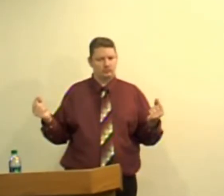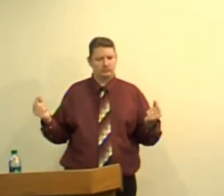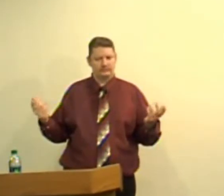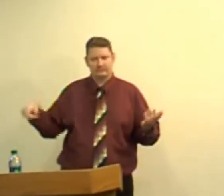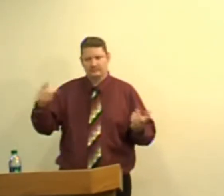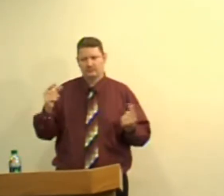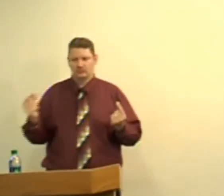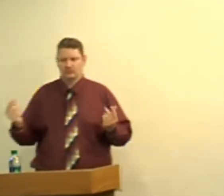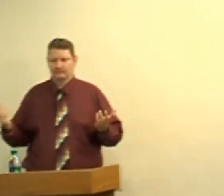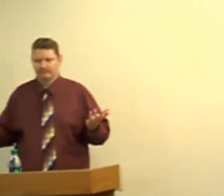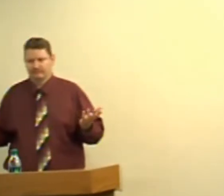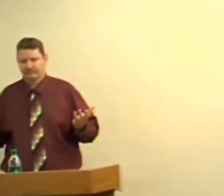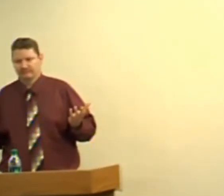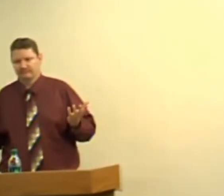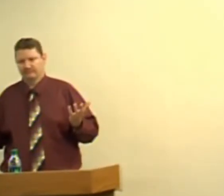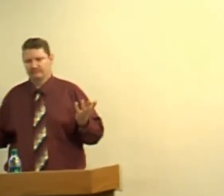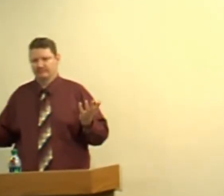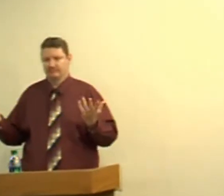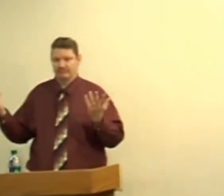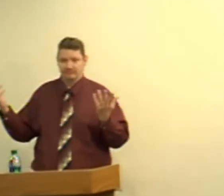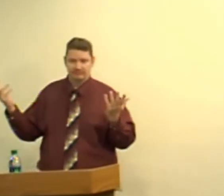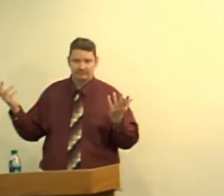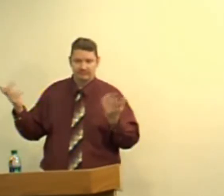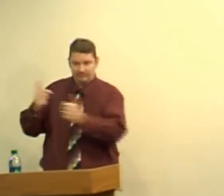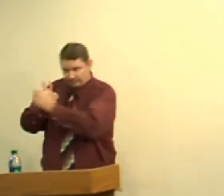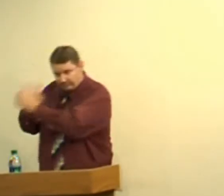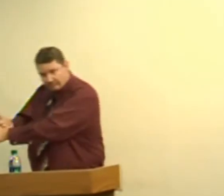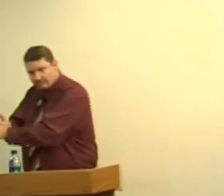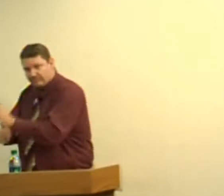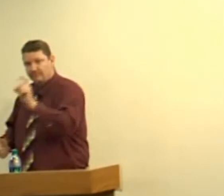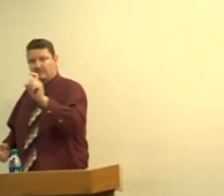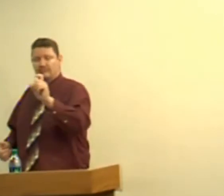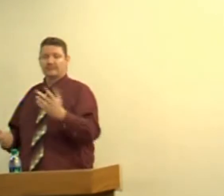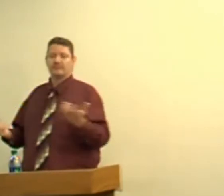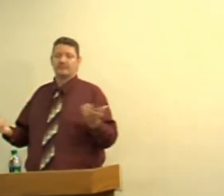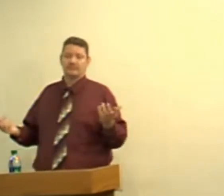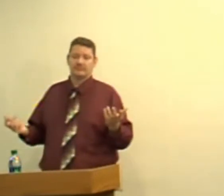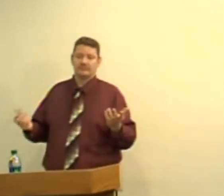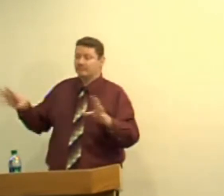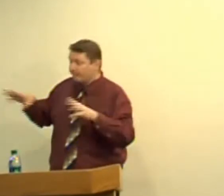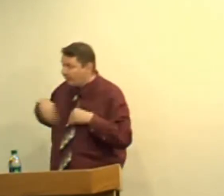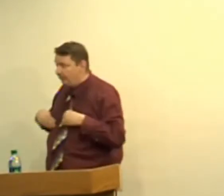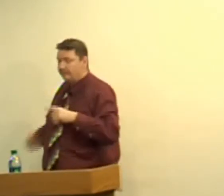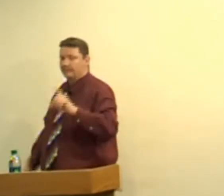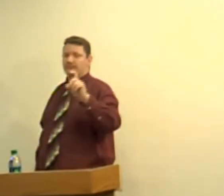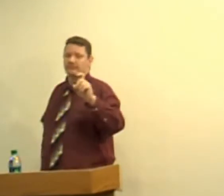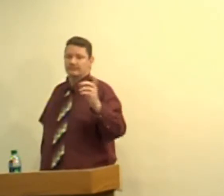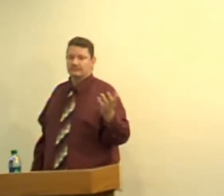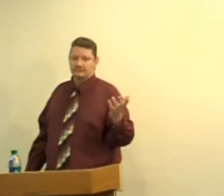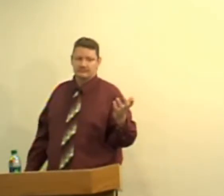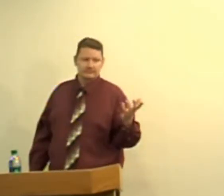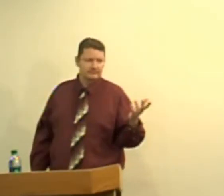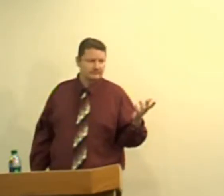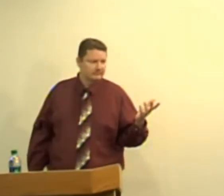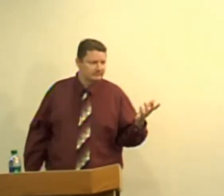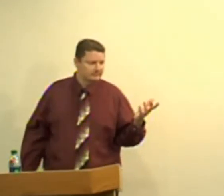So what is it that we can do, what is it that we do in this life? Who do we follow? What do we accept?